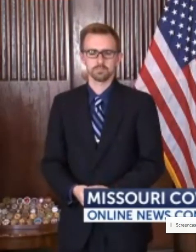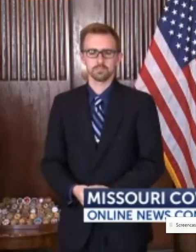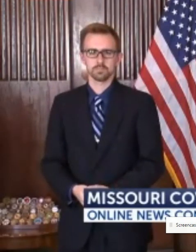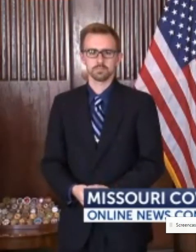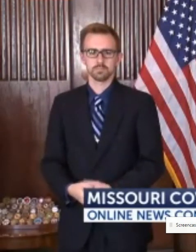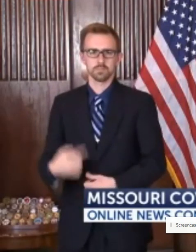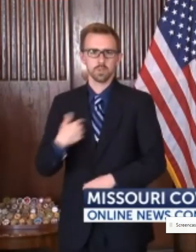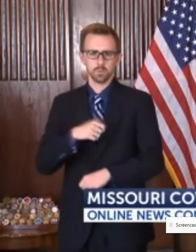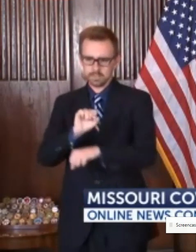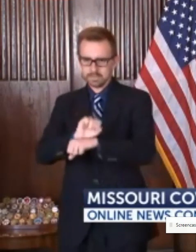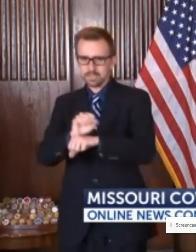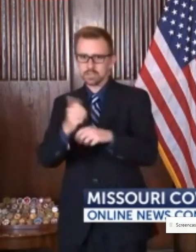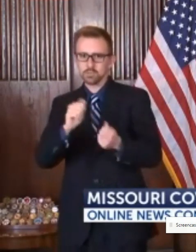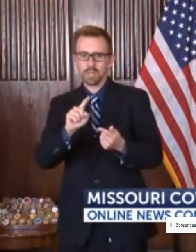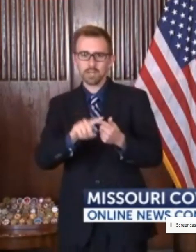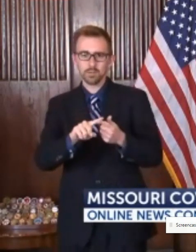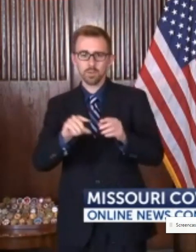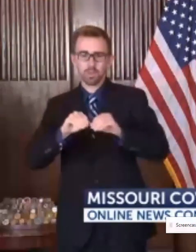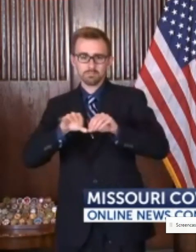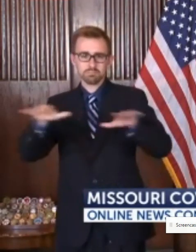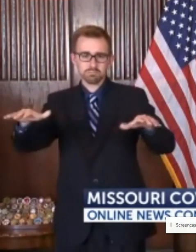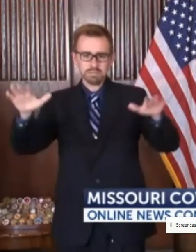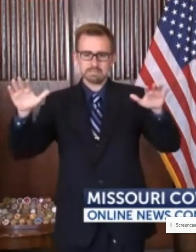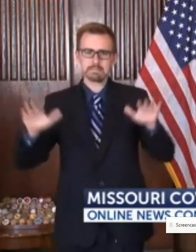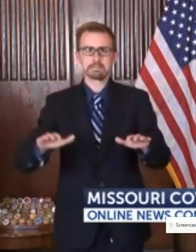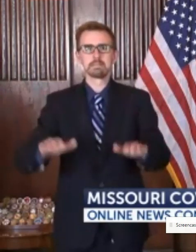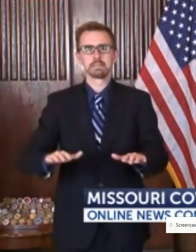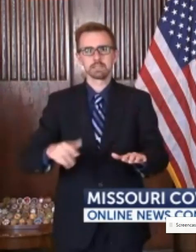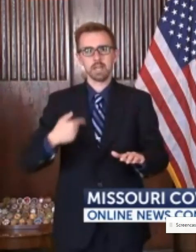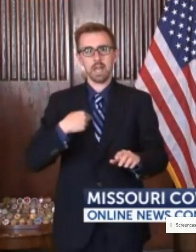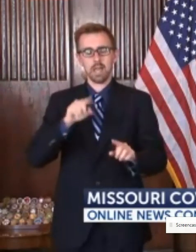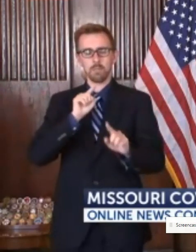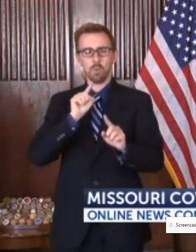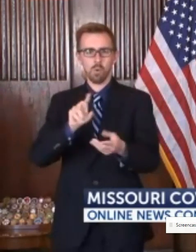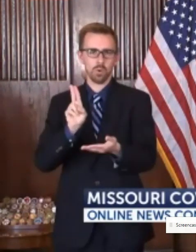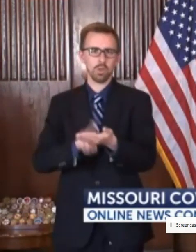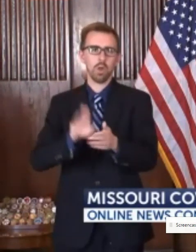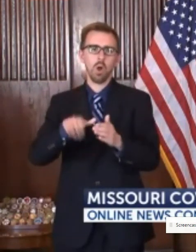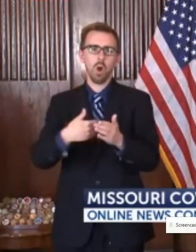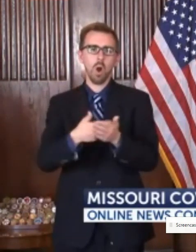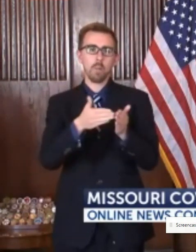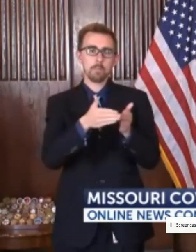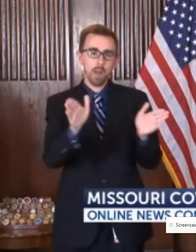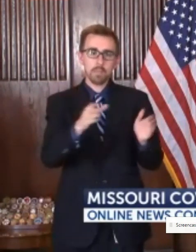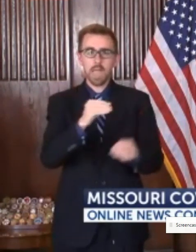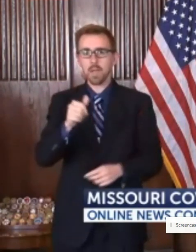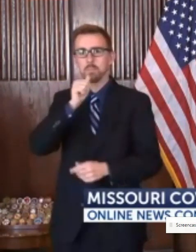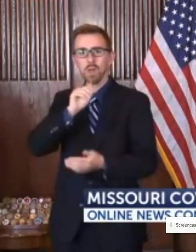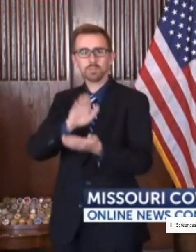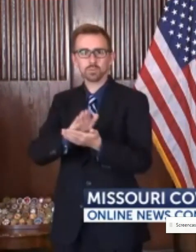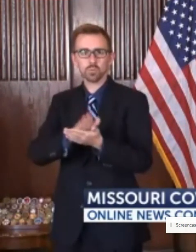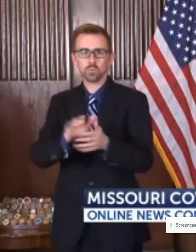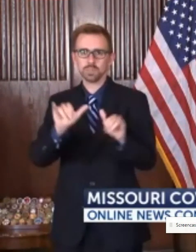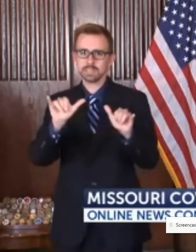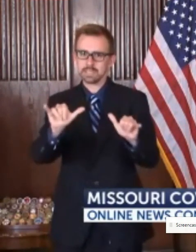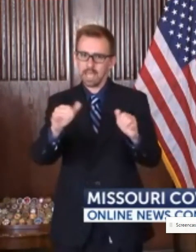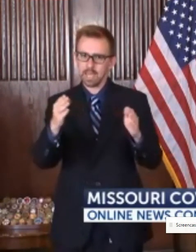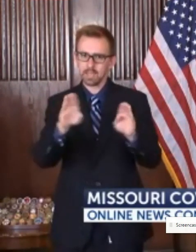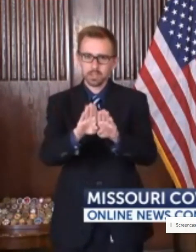continuing our effort to slow the spread of COVID-19. I am ordering all public and charter schools to remain